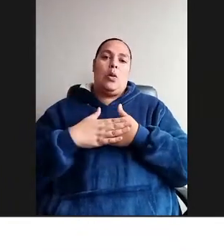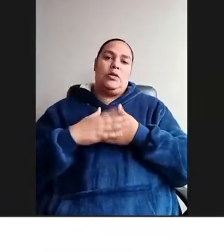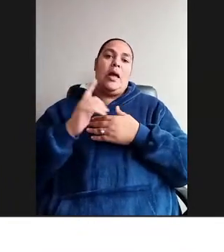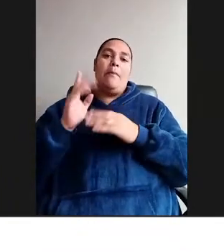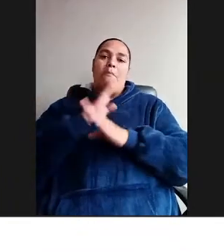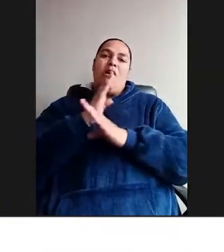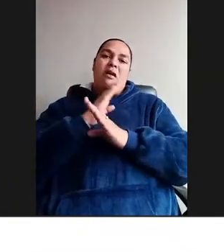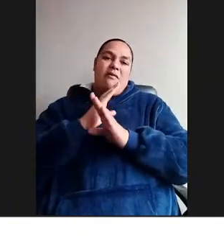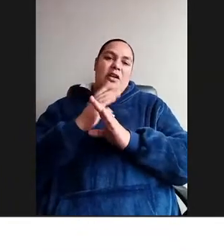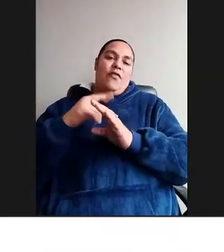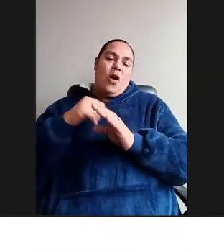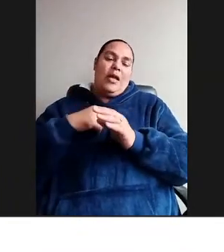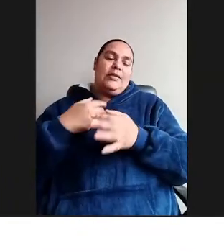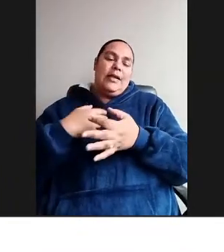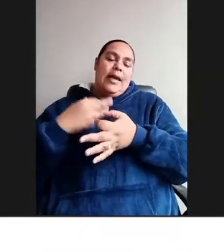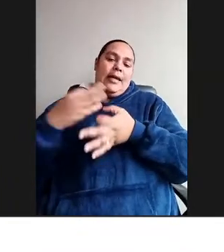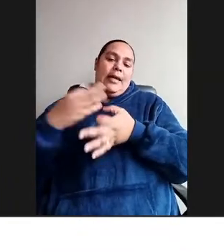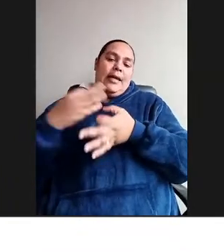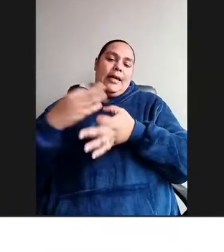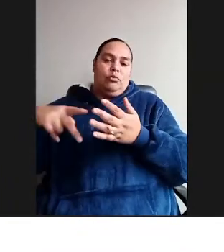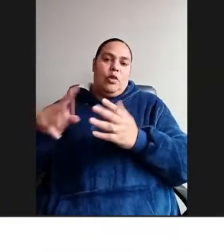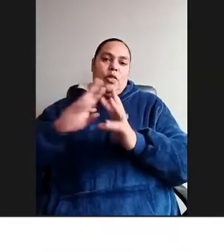go through the report thoroughly.